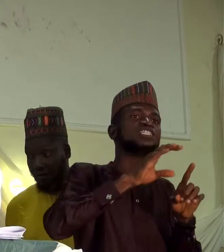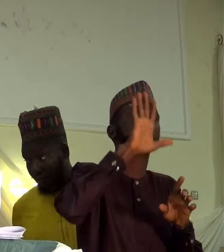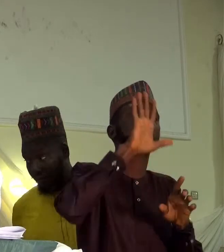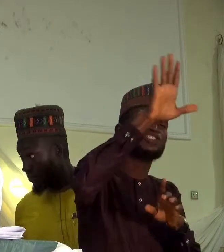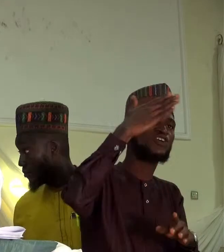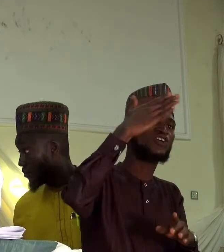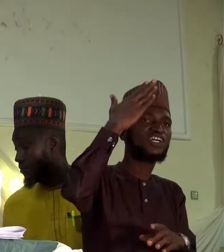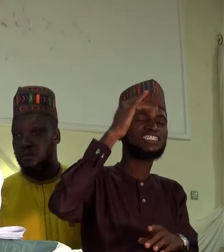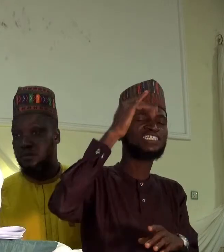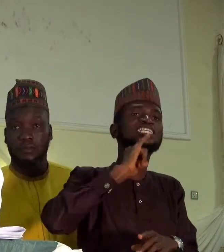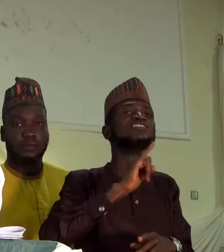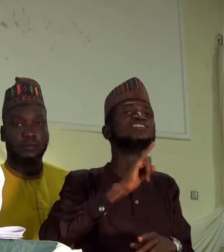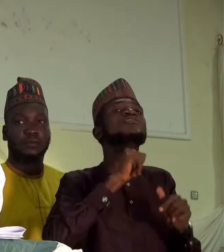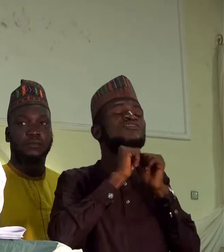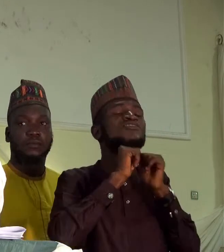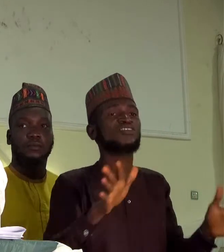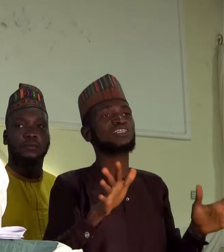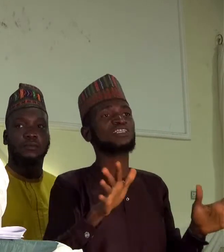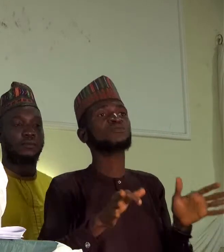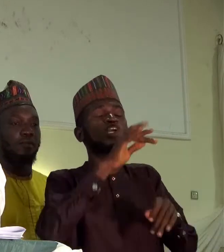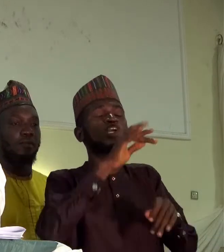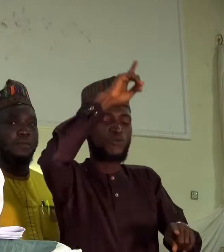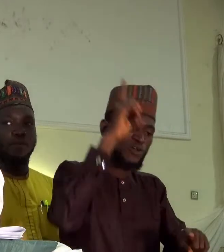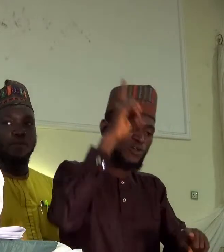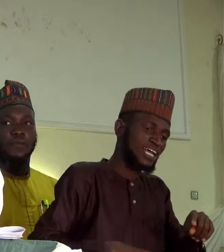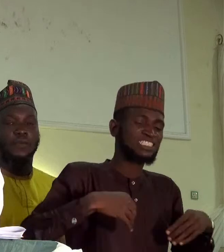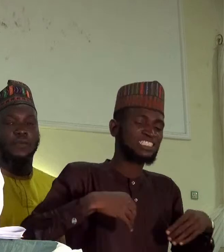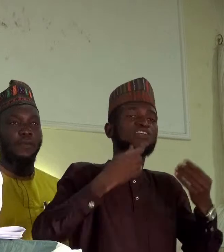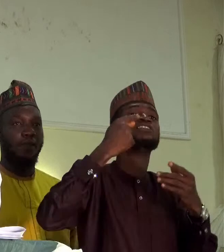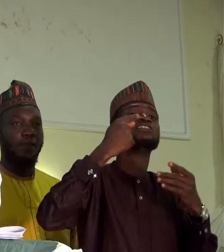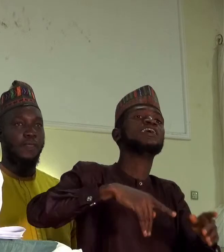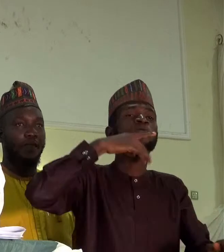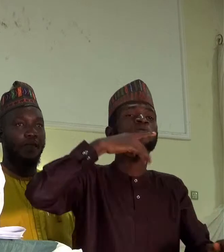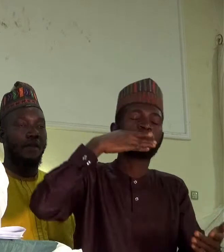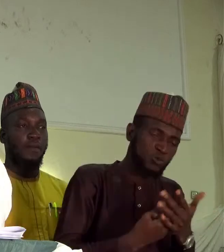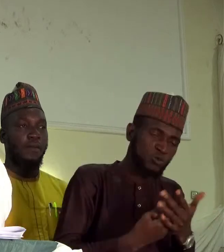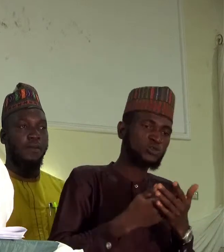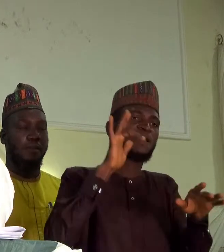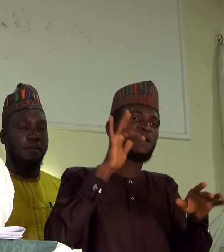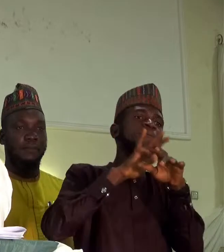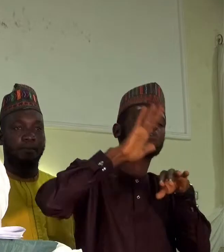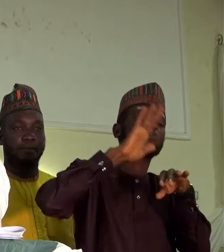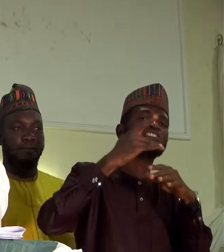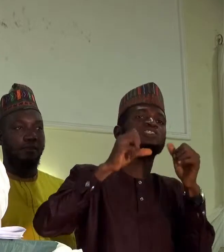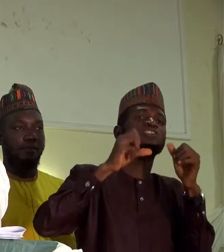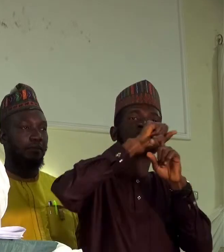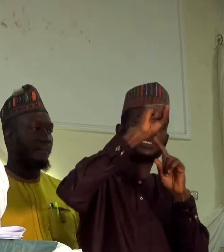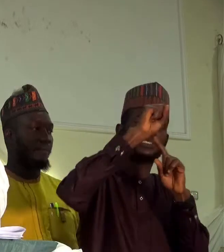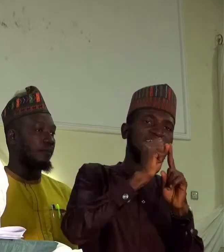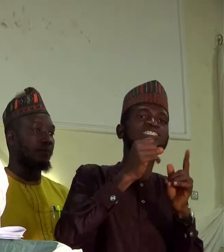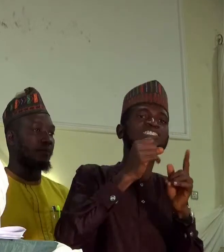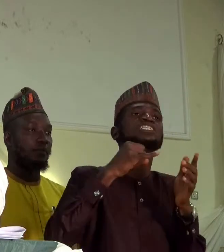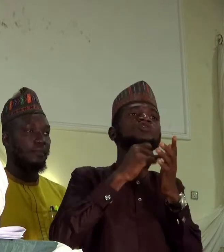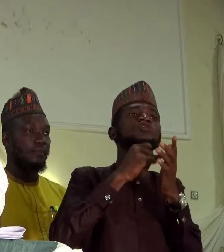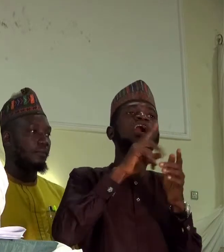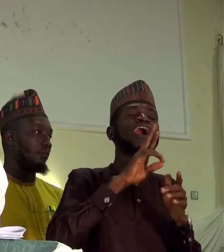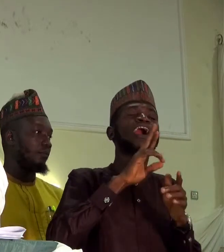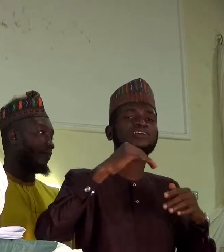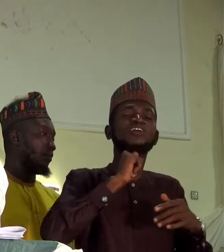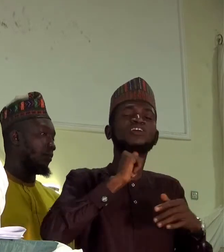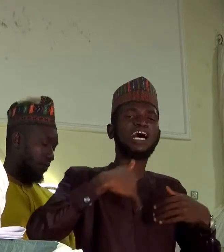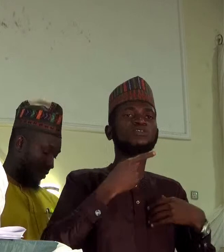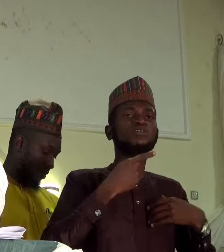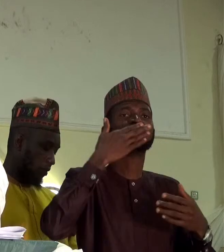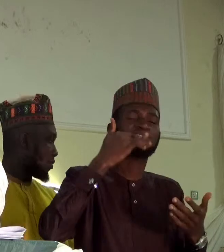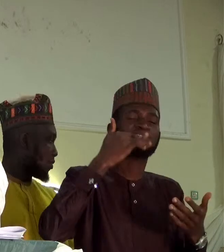possessing when you can't make positive impacts in your own society? So so that our time be so called school by